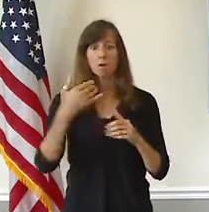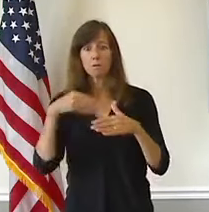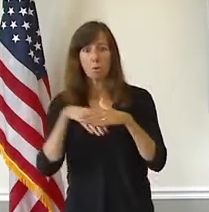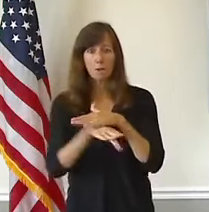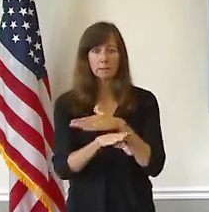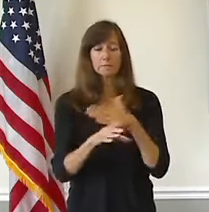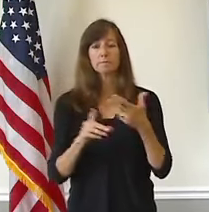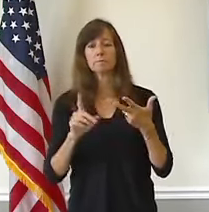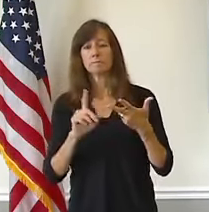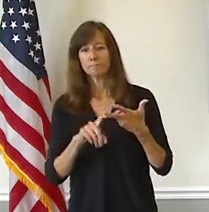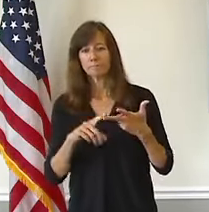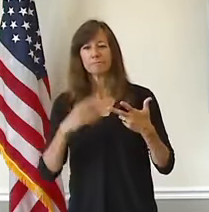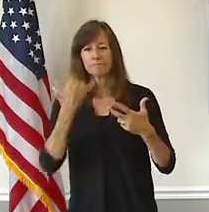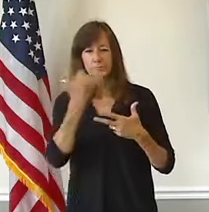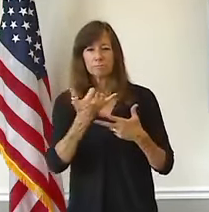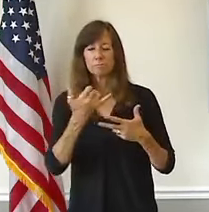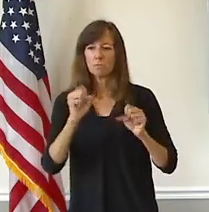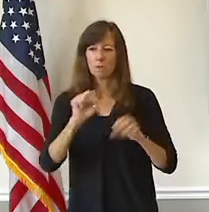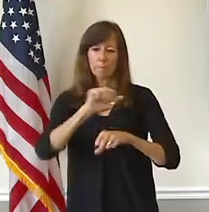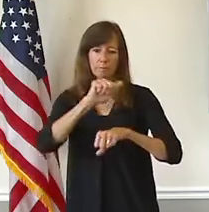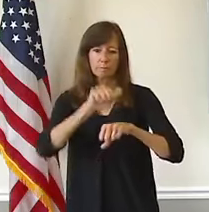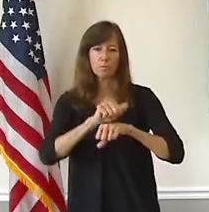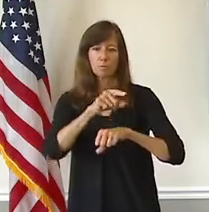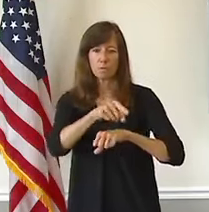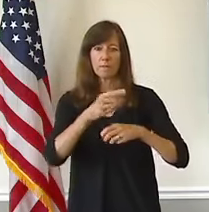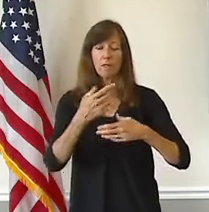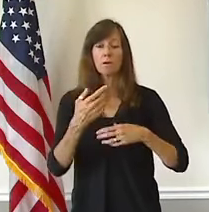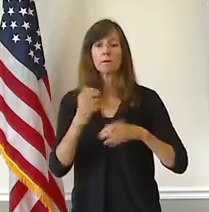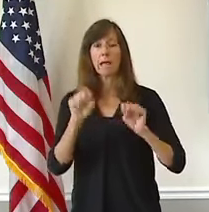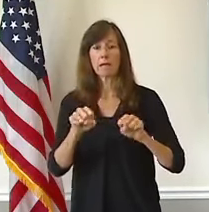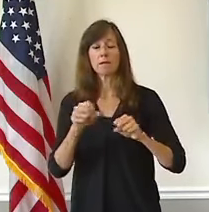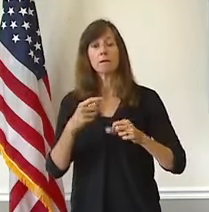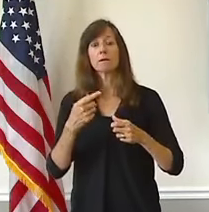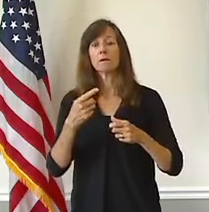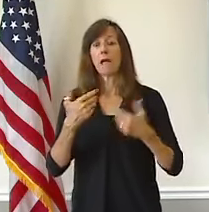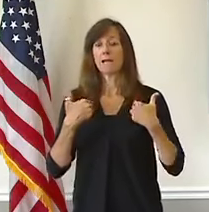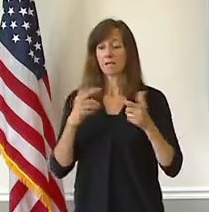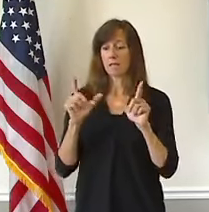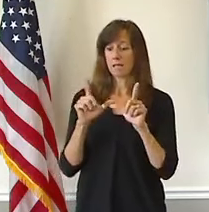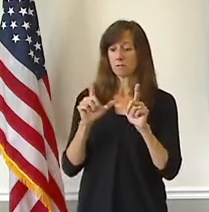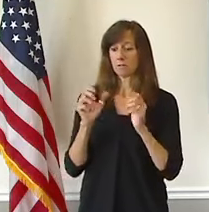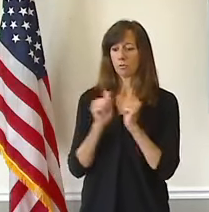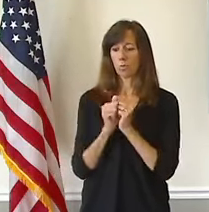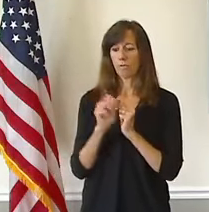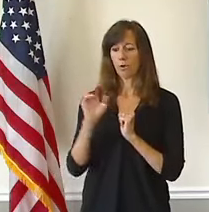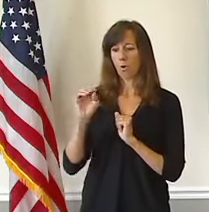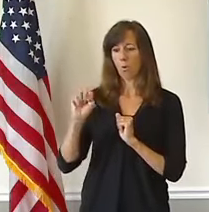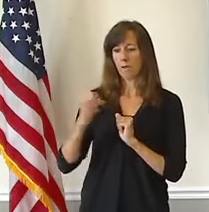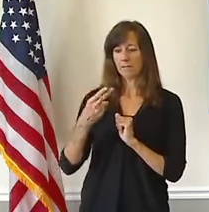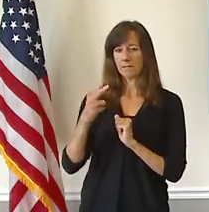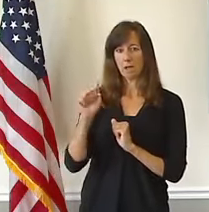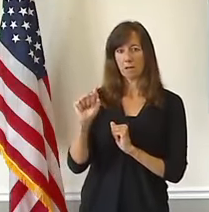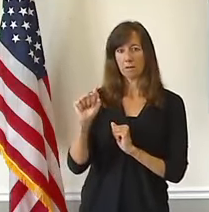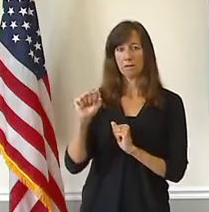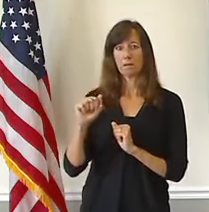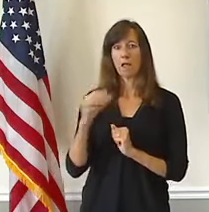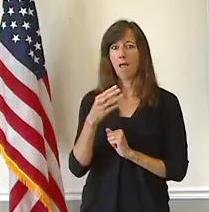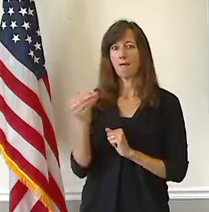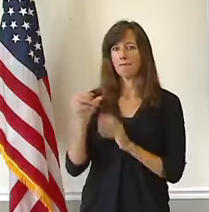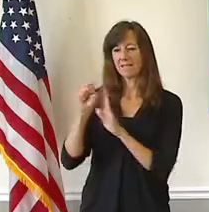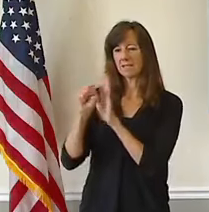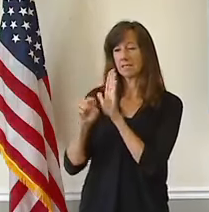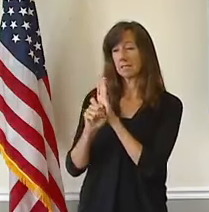waiting protocols from the state of New York. It is licensed by the state of New York under OASAS and the state Department